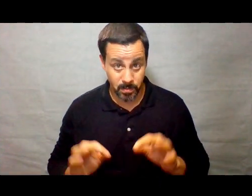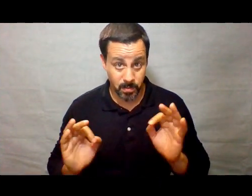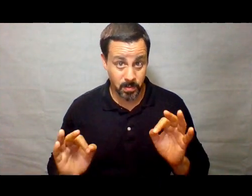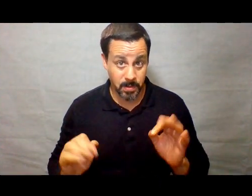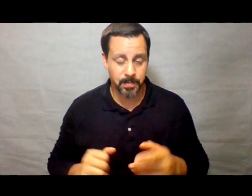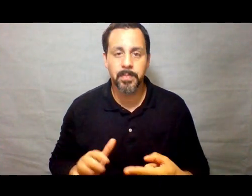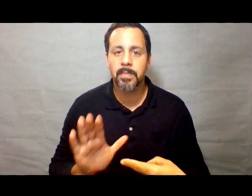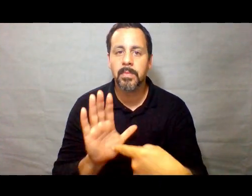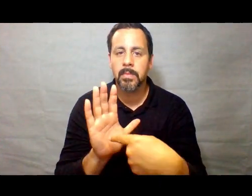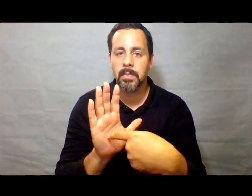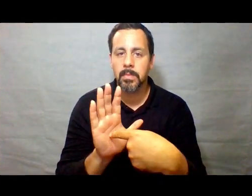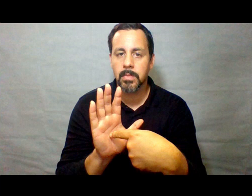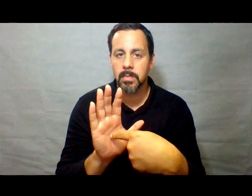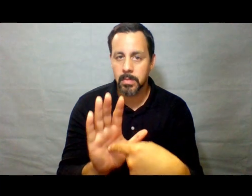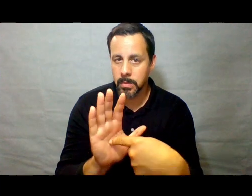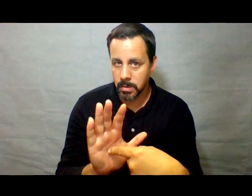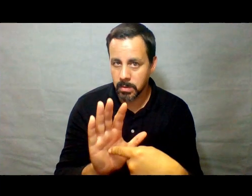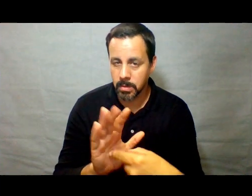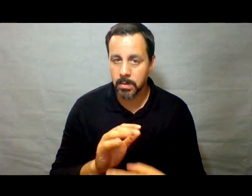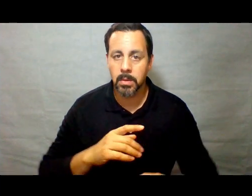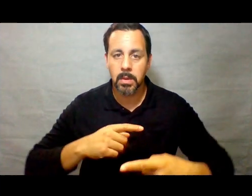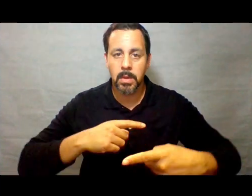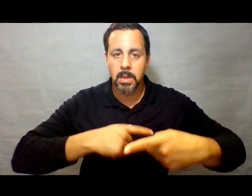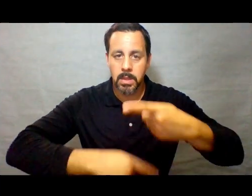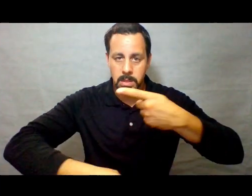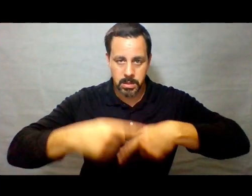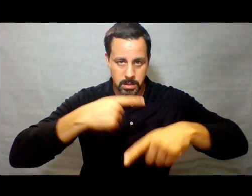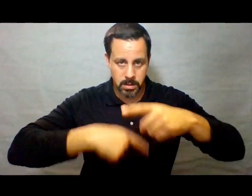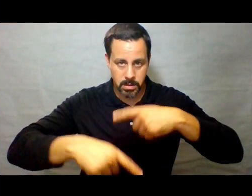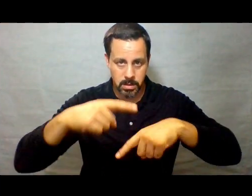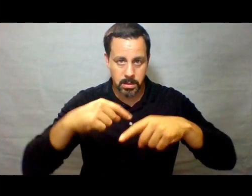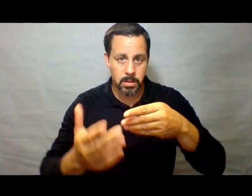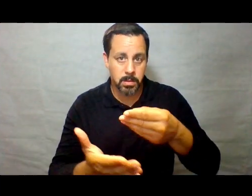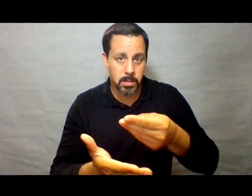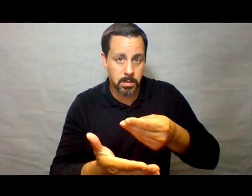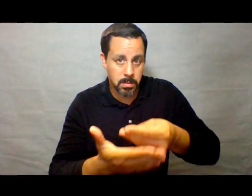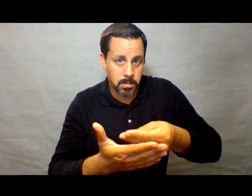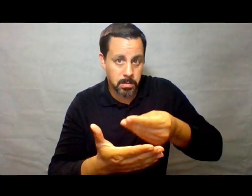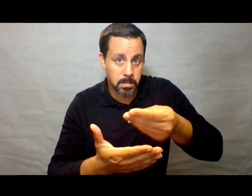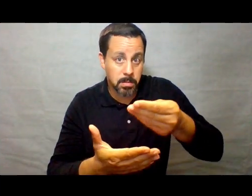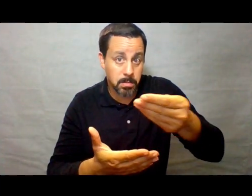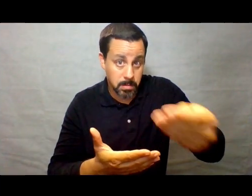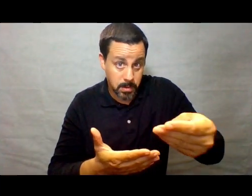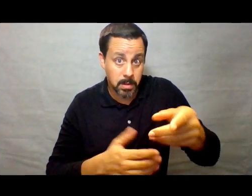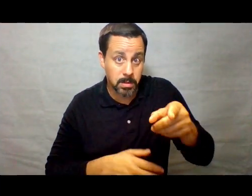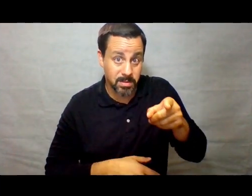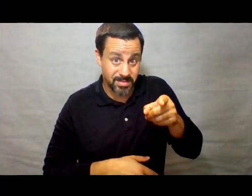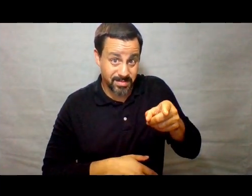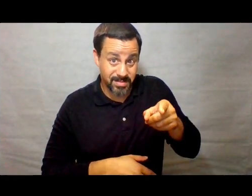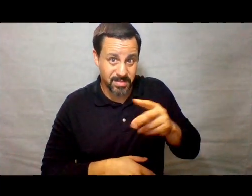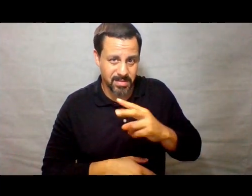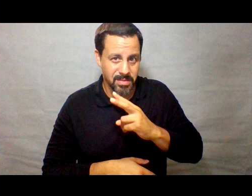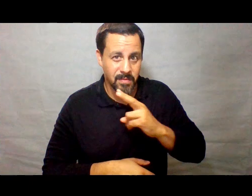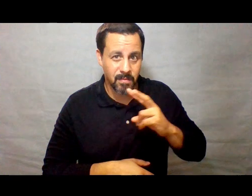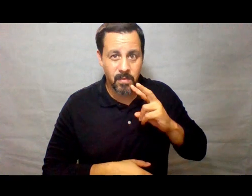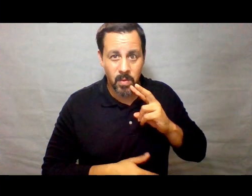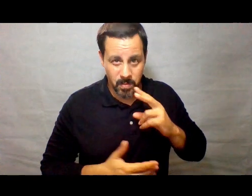Okay? So to give you an example, I'm going to use the sign for by.